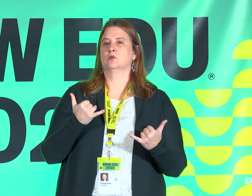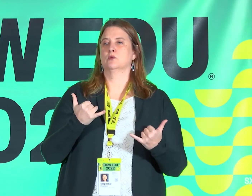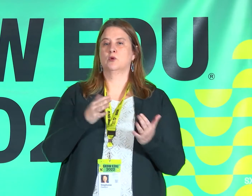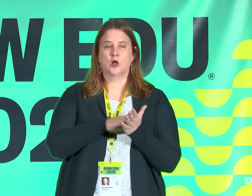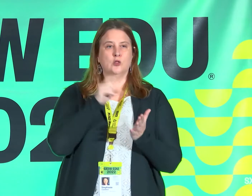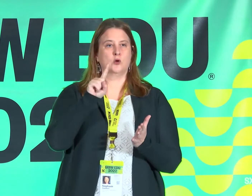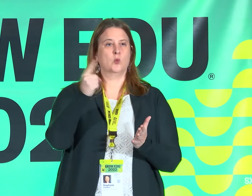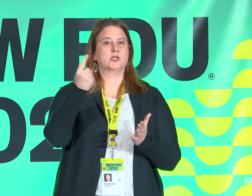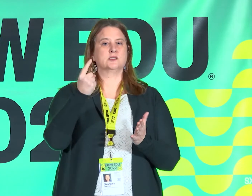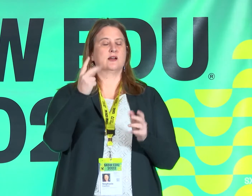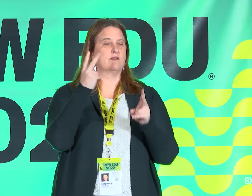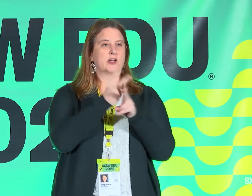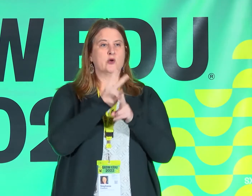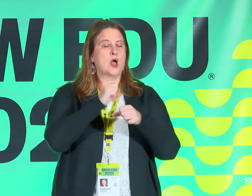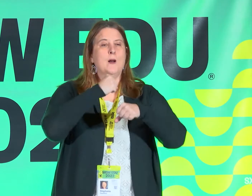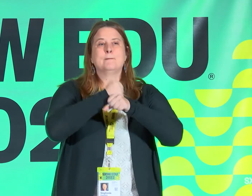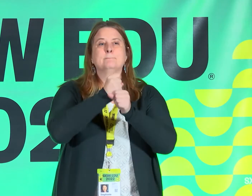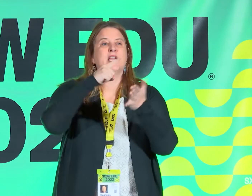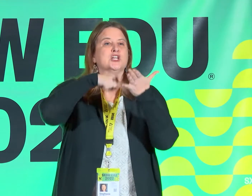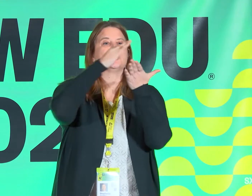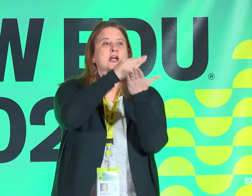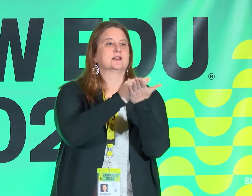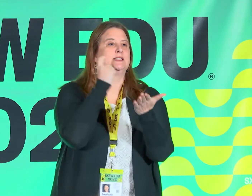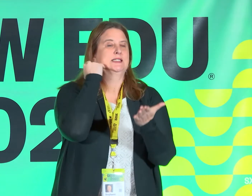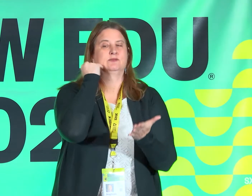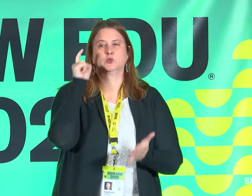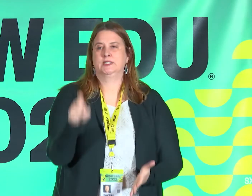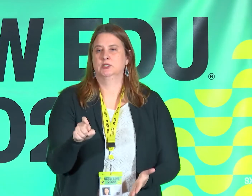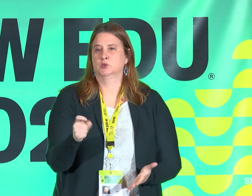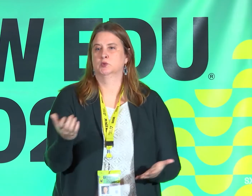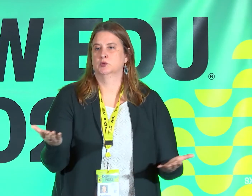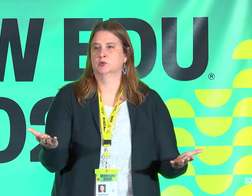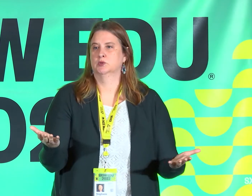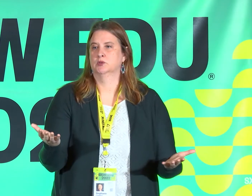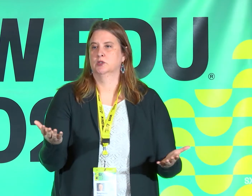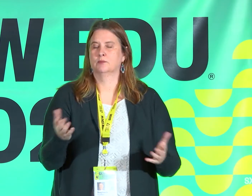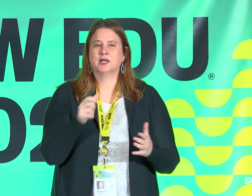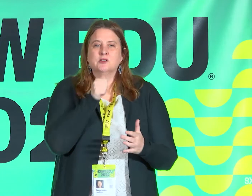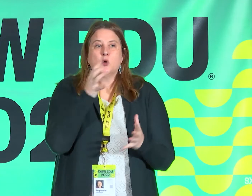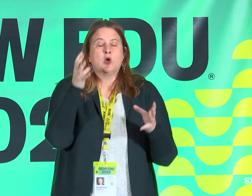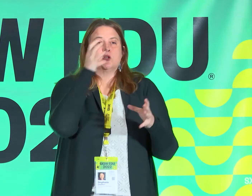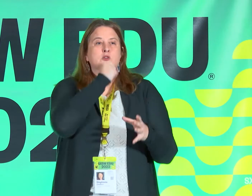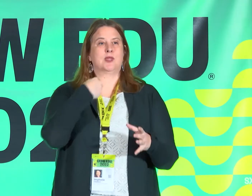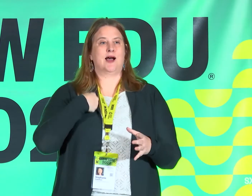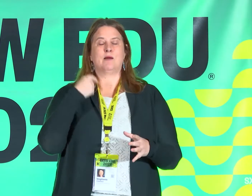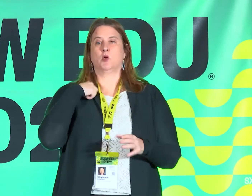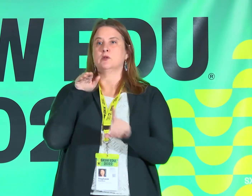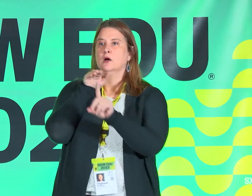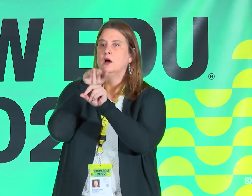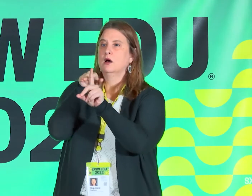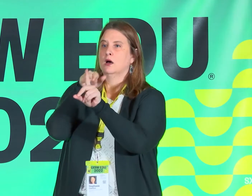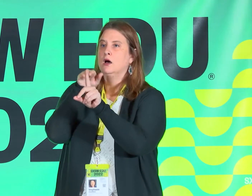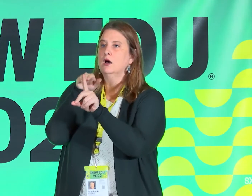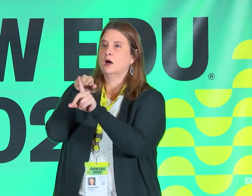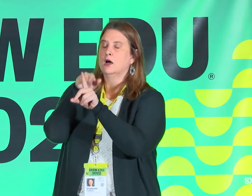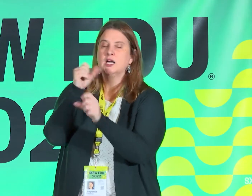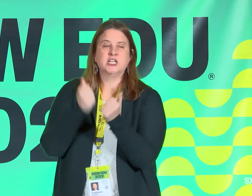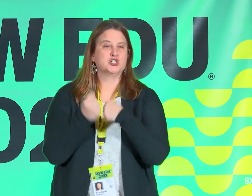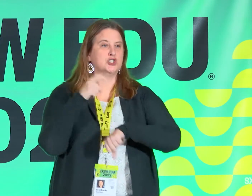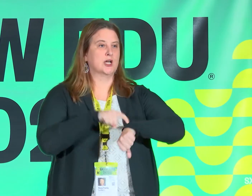piece every day? It should be once and done. Make a checklist if you need to. You're letting guests into your meeting, you turn on that captioning. Don't assume